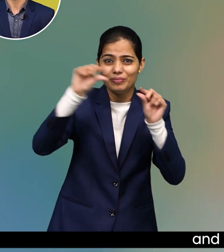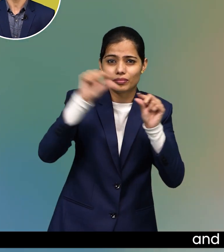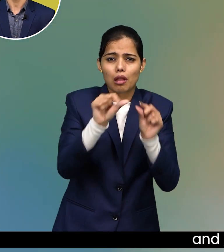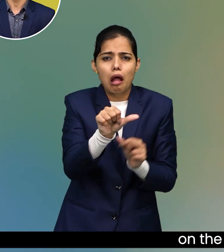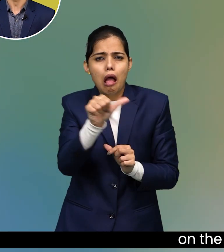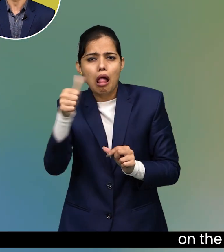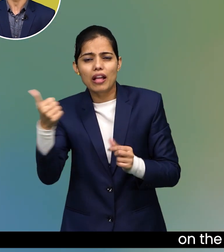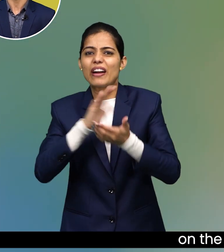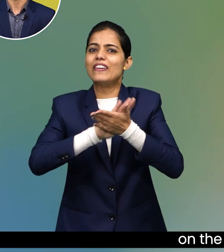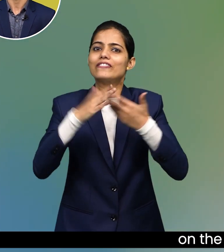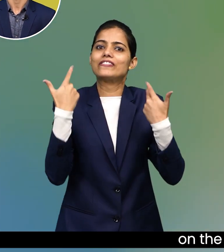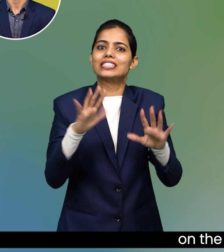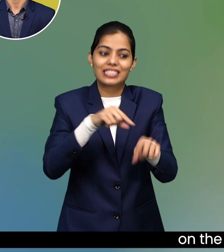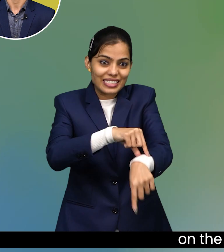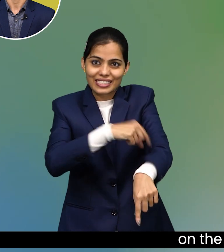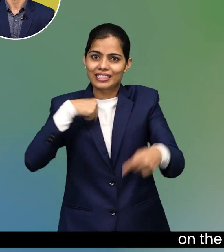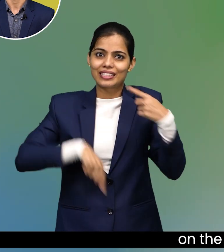and muscles on the other end.